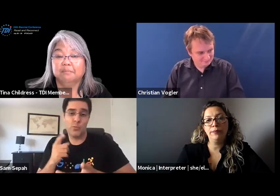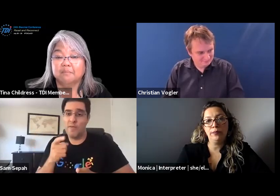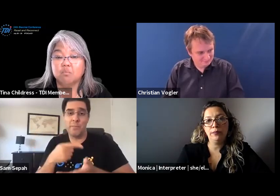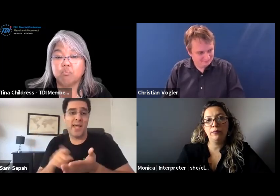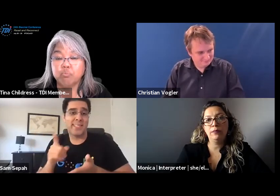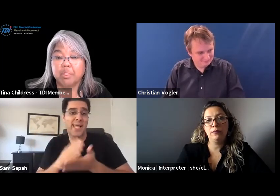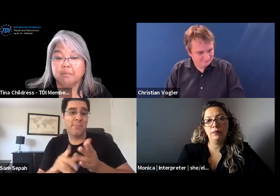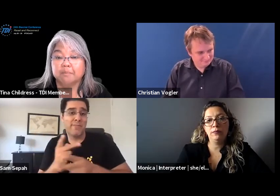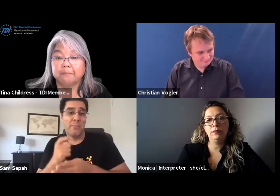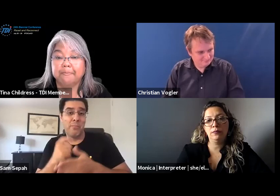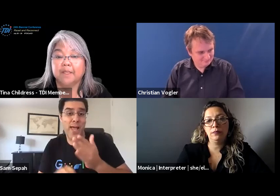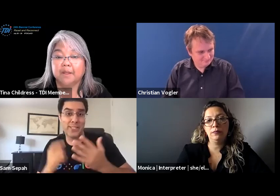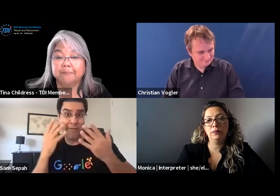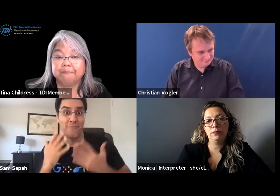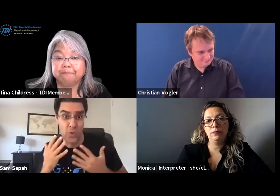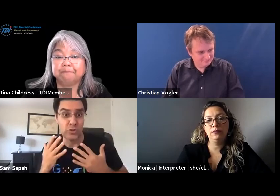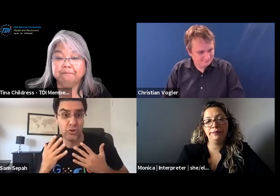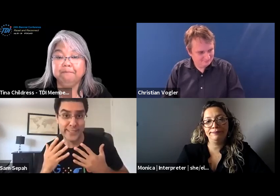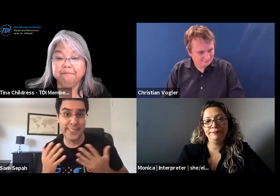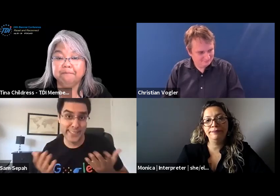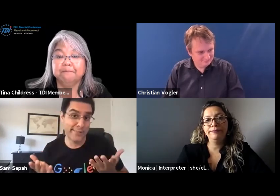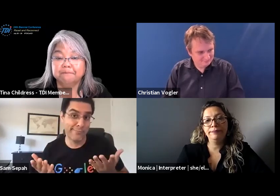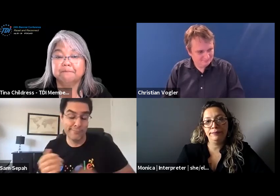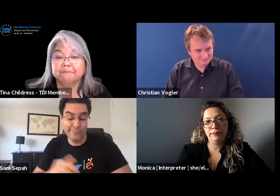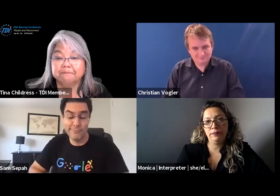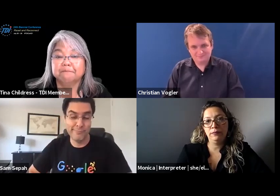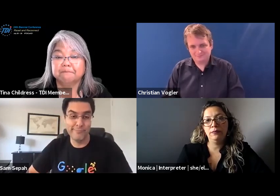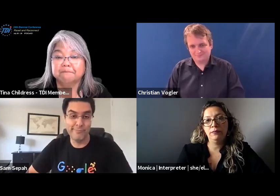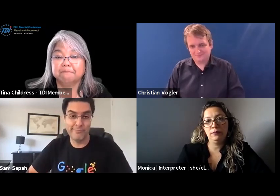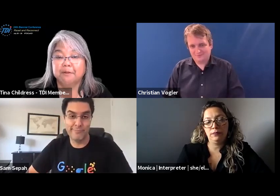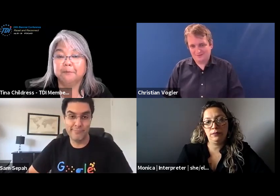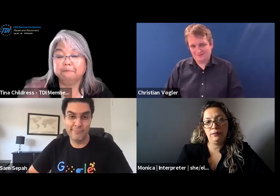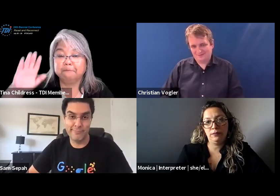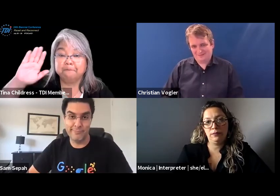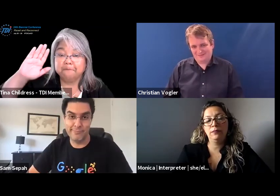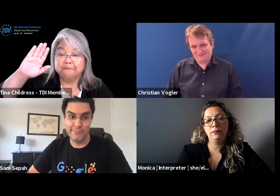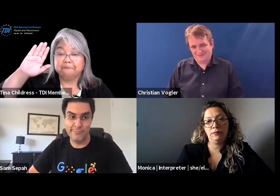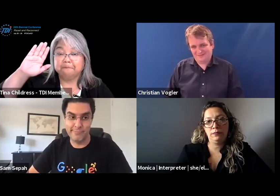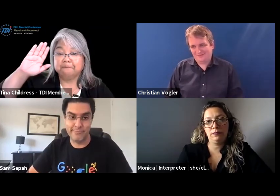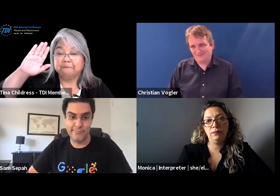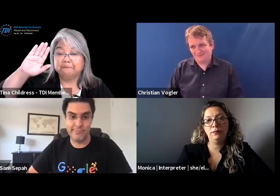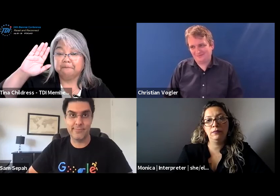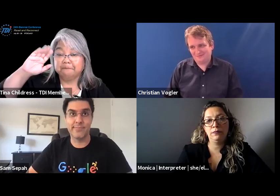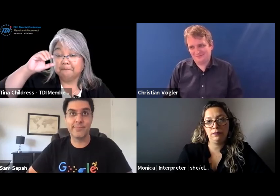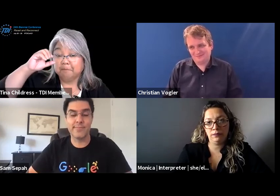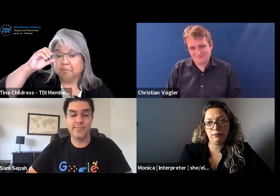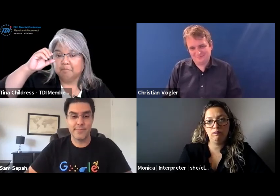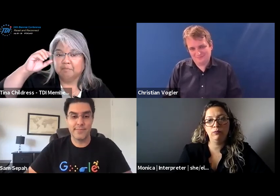not replace your experience being, you know, trying to be the best. And unfortunately, you do have to pay a small price for that